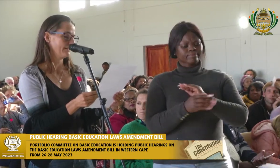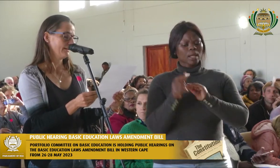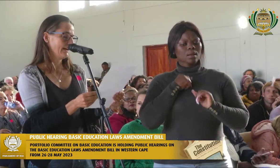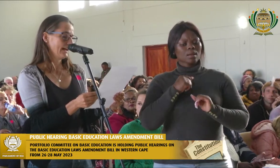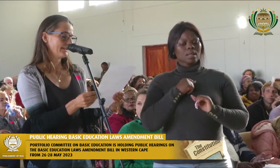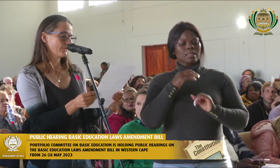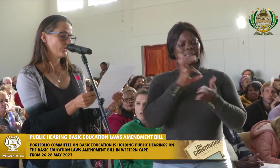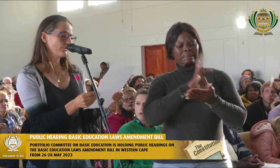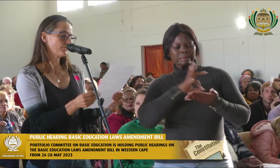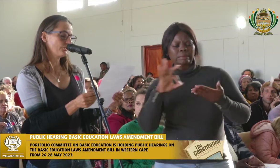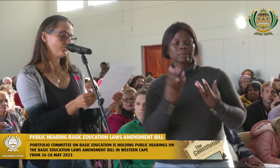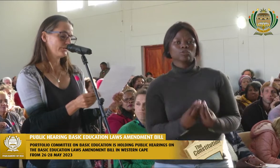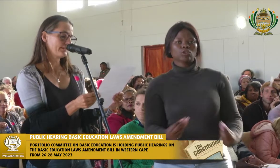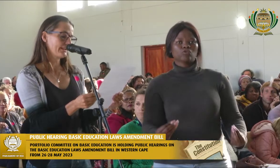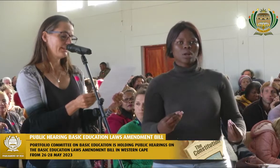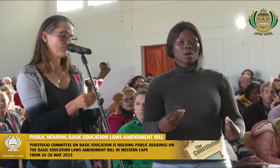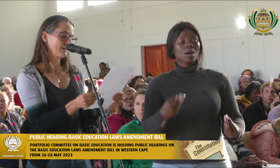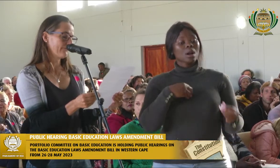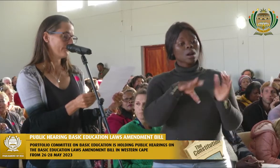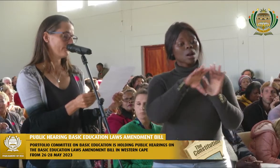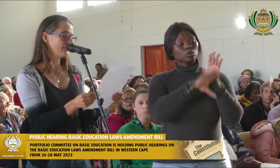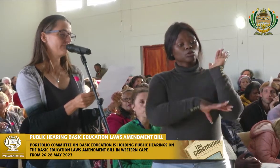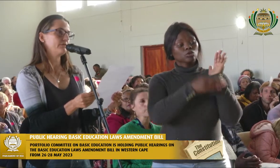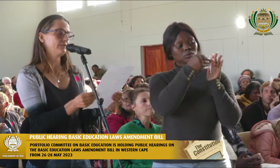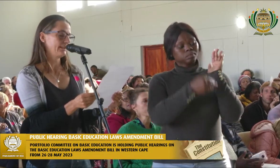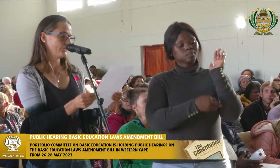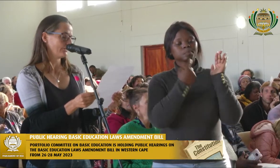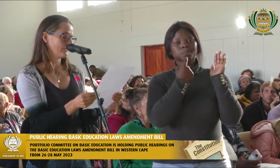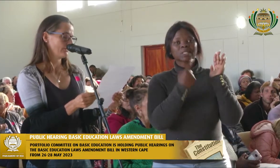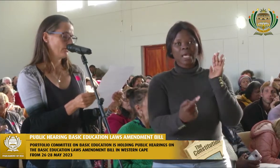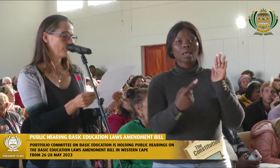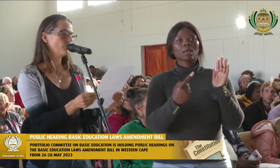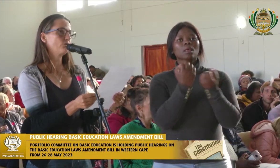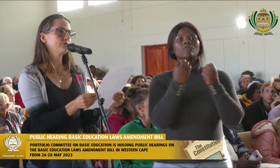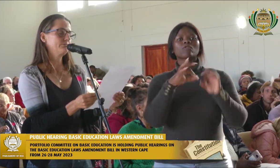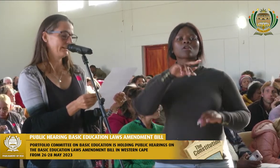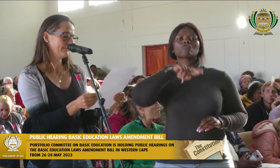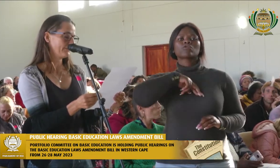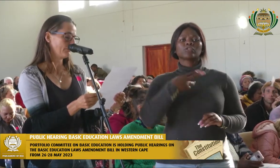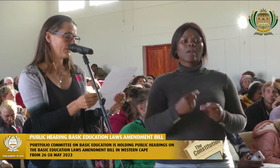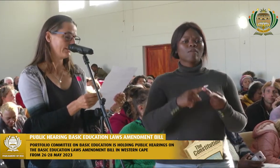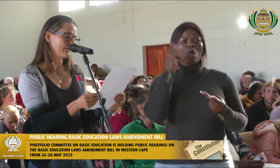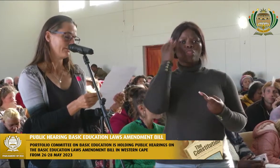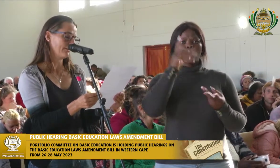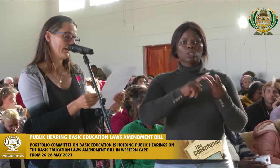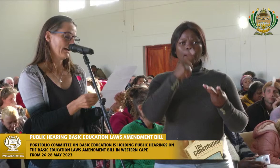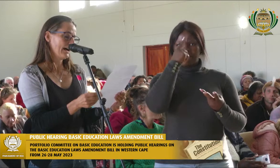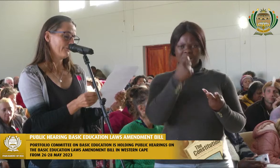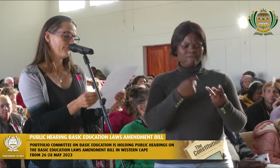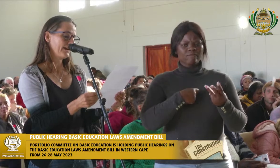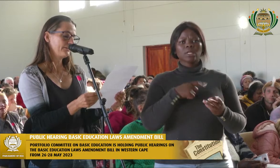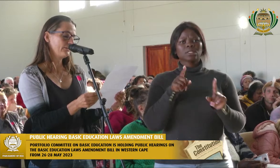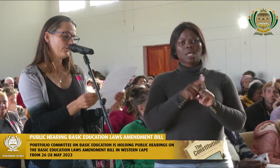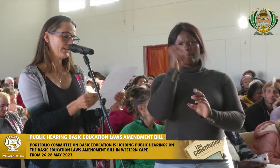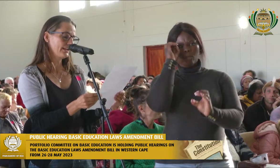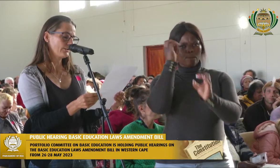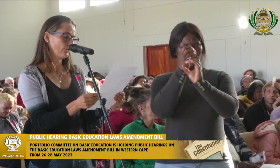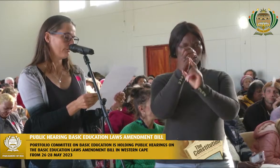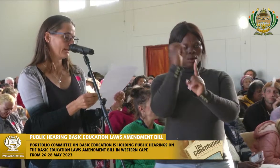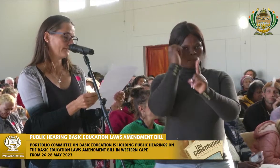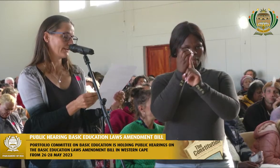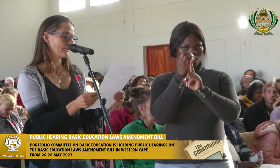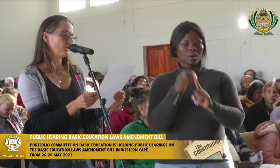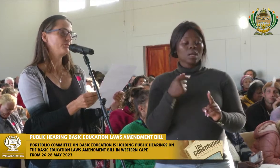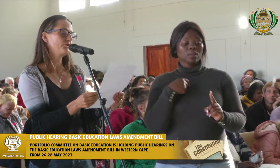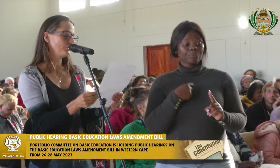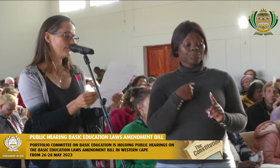can. As the Constitution states, we have the freedom of religion, thought, belief, and opinion. Our faith and learning at